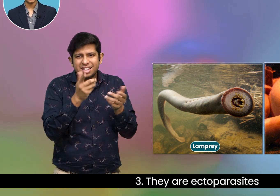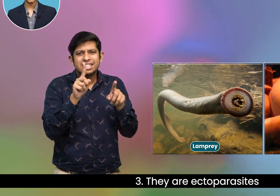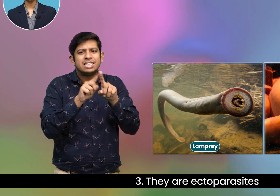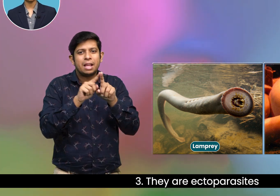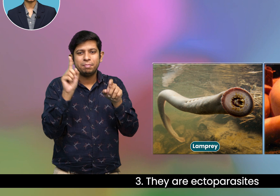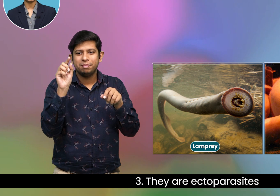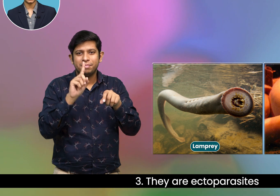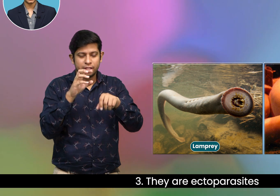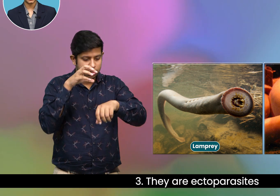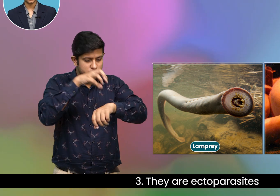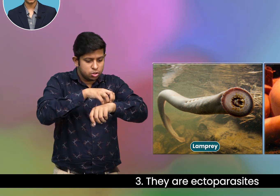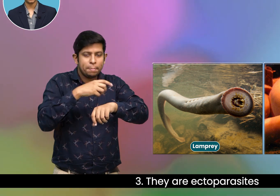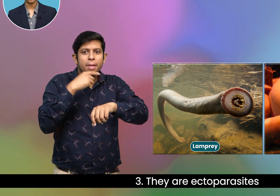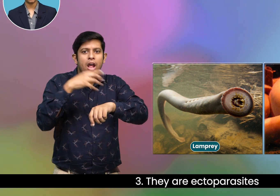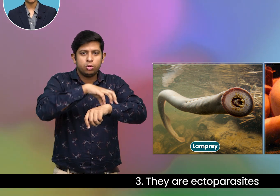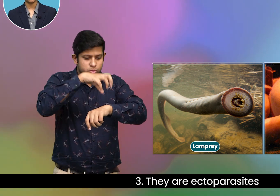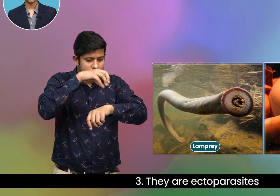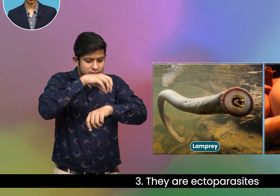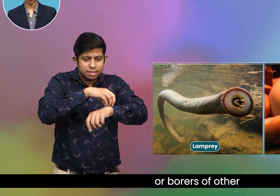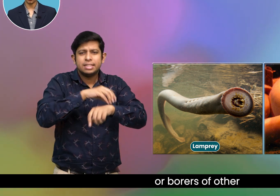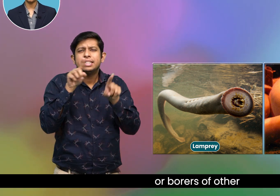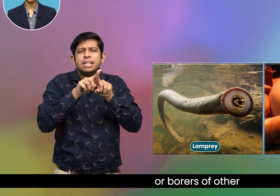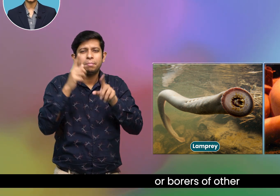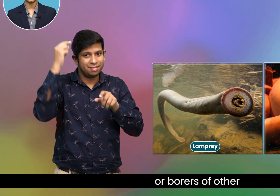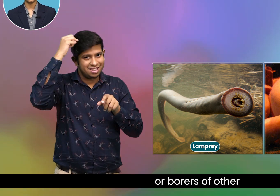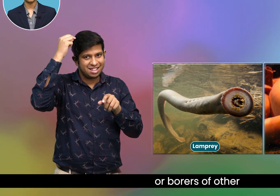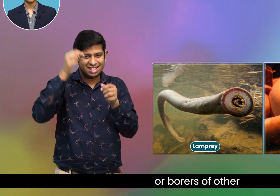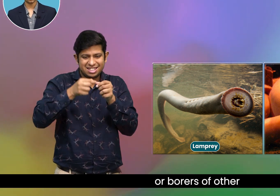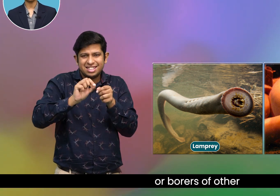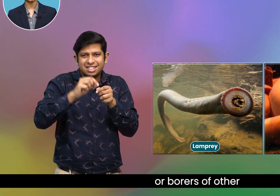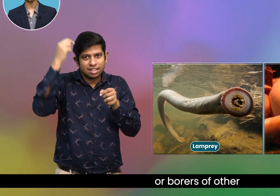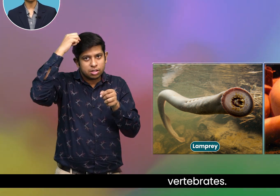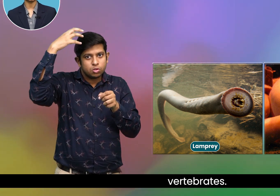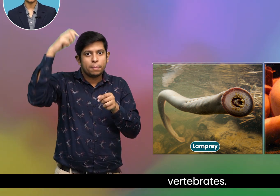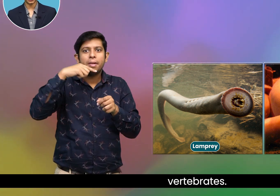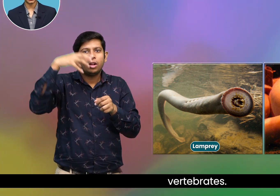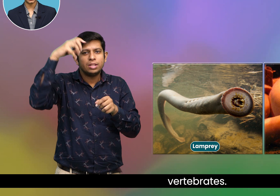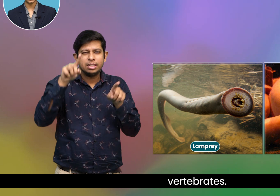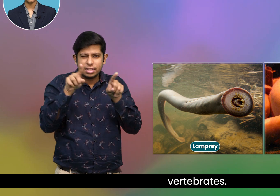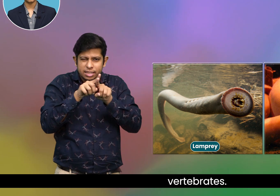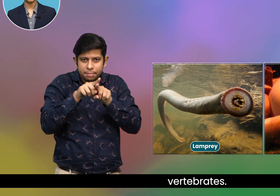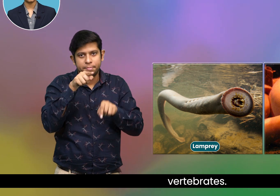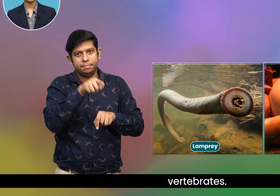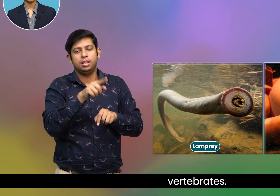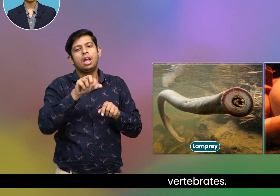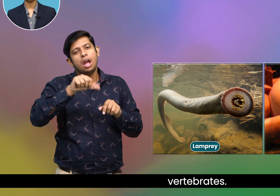are ectoparasites or borers of other vertebrates.